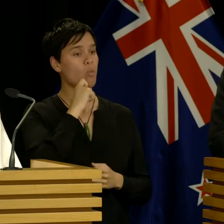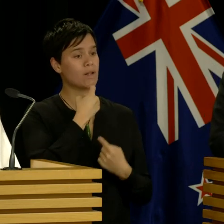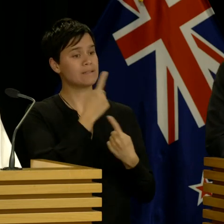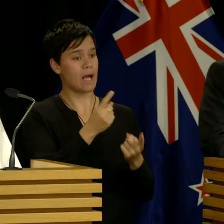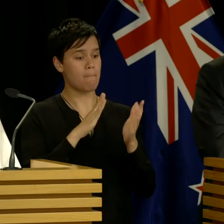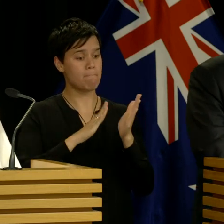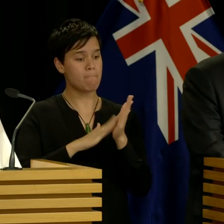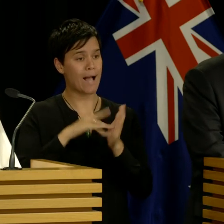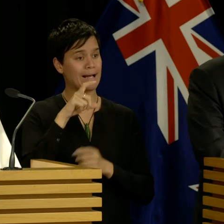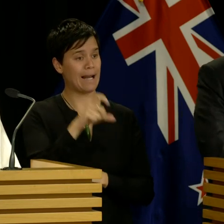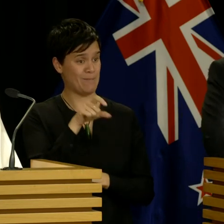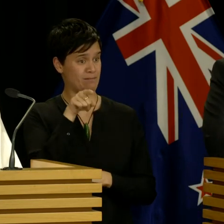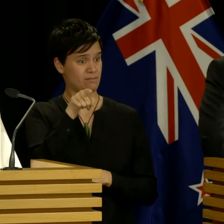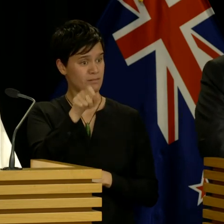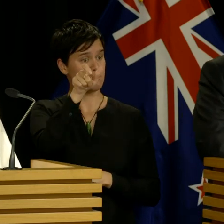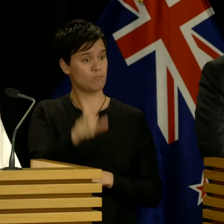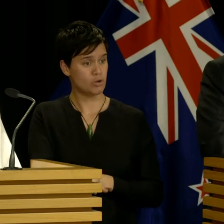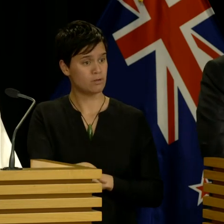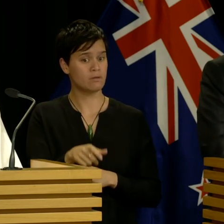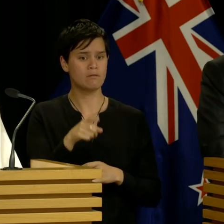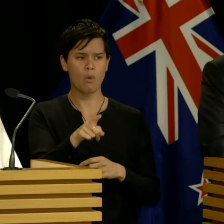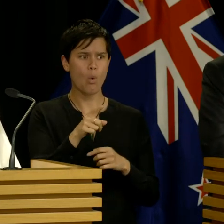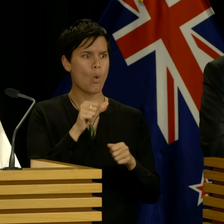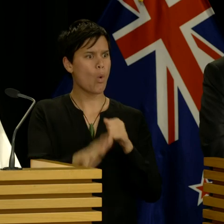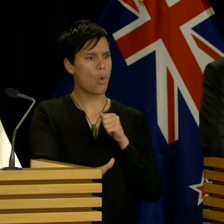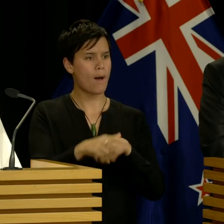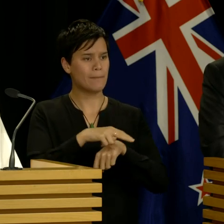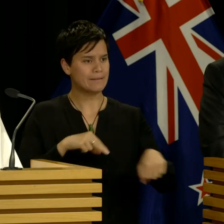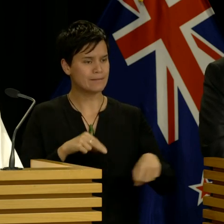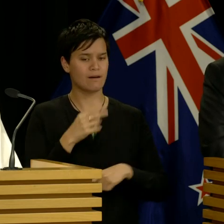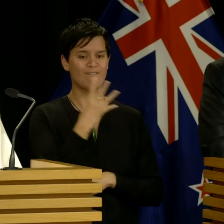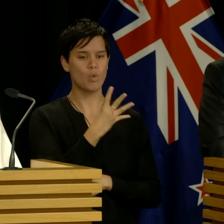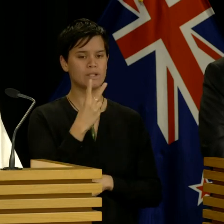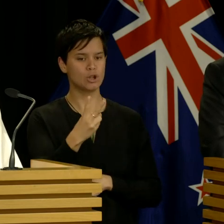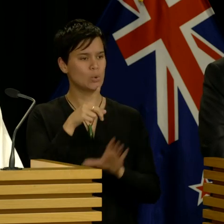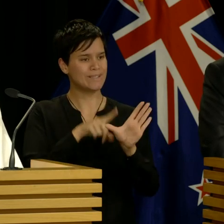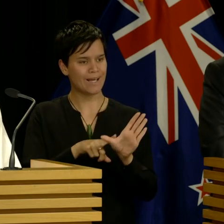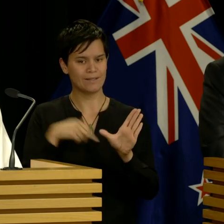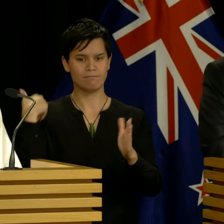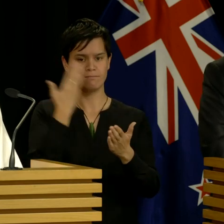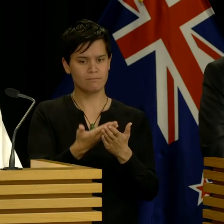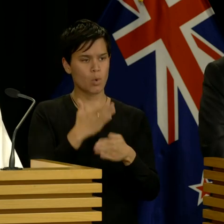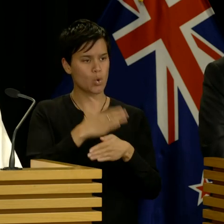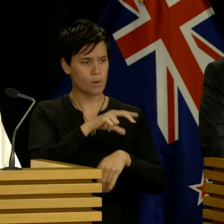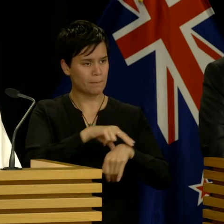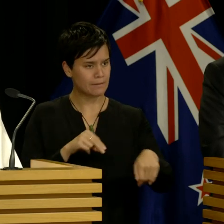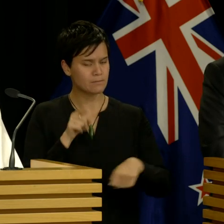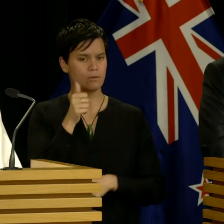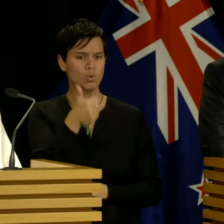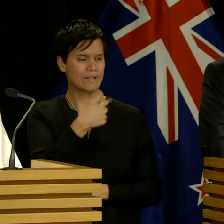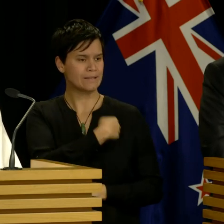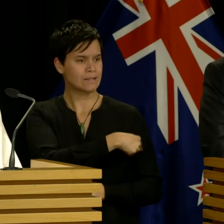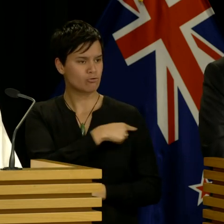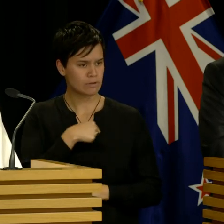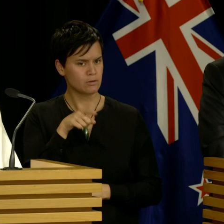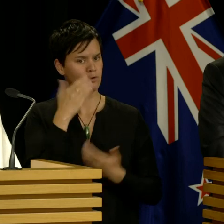Clement is also an outstanding police officer, 42 years of service, a man of great integrity who also showed